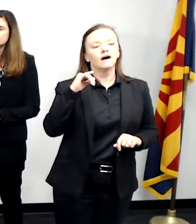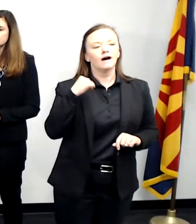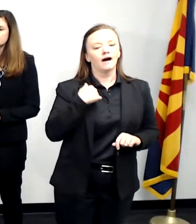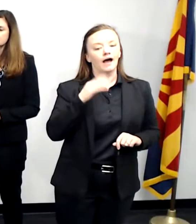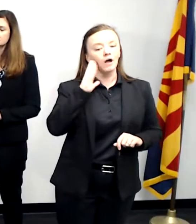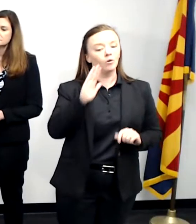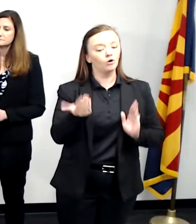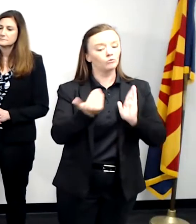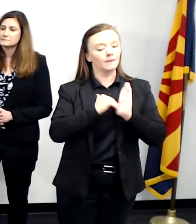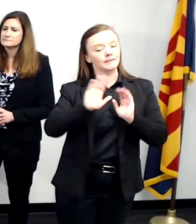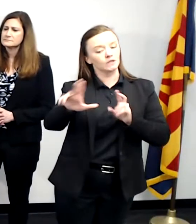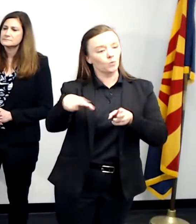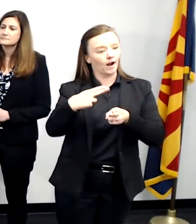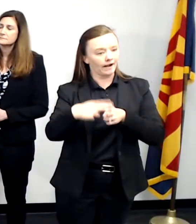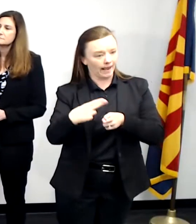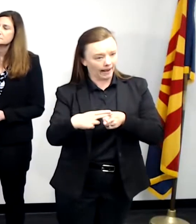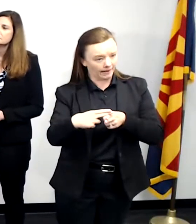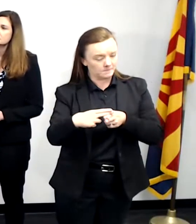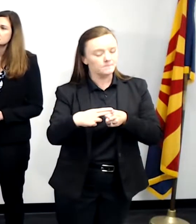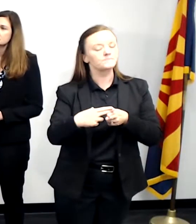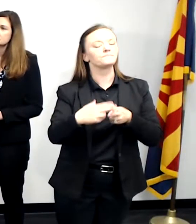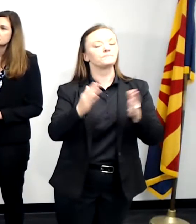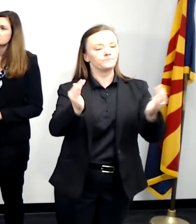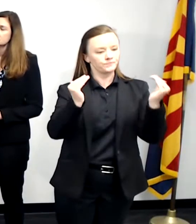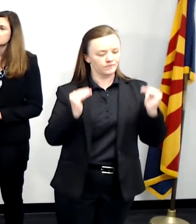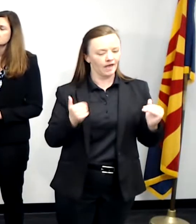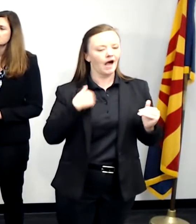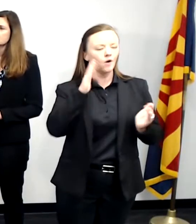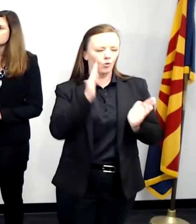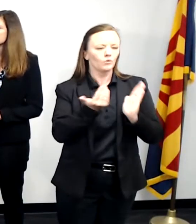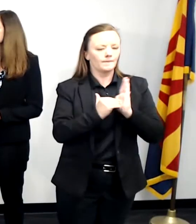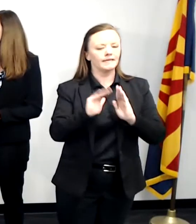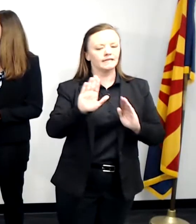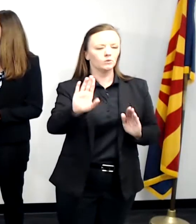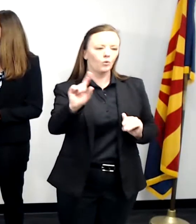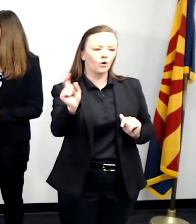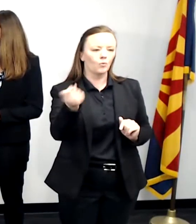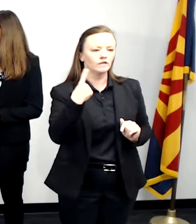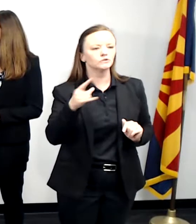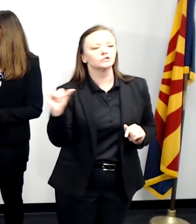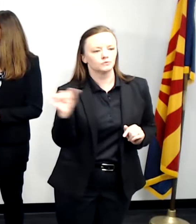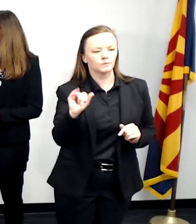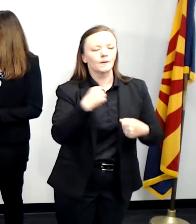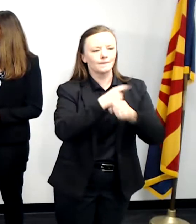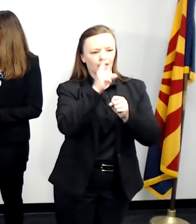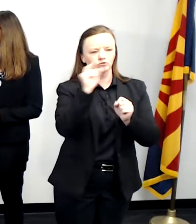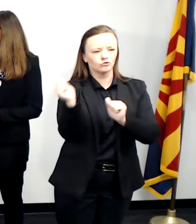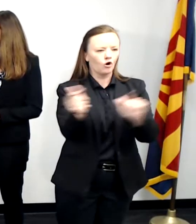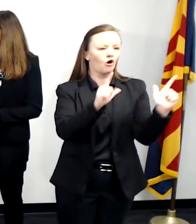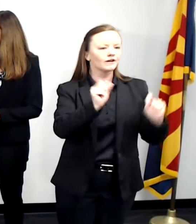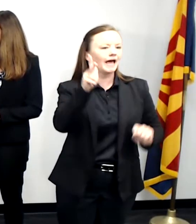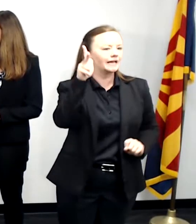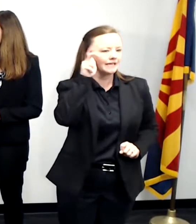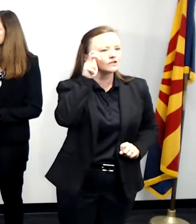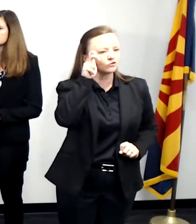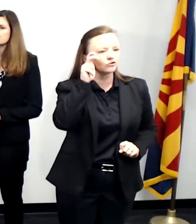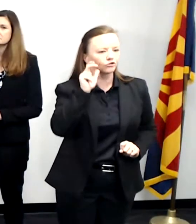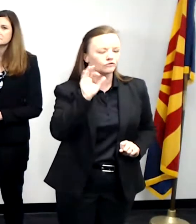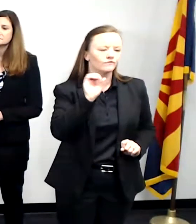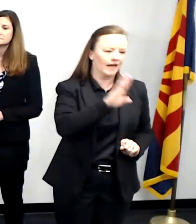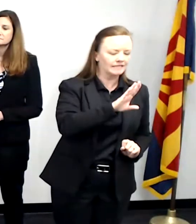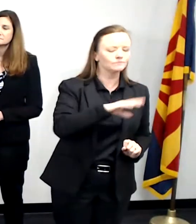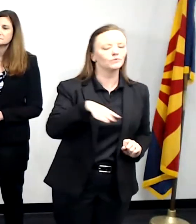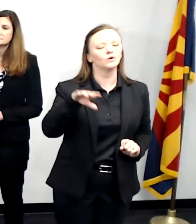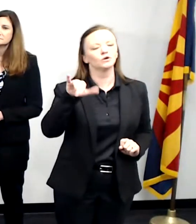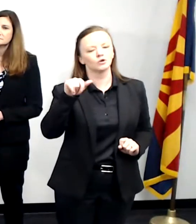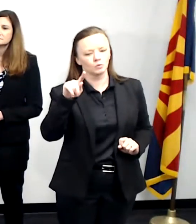then also we will, I'll repeat your question or summarize your question so we make sure everybody hears it on the webinar and on Facebook and YouTube